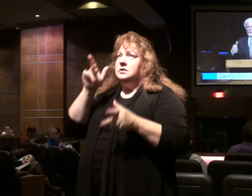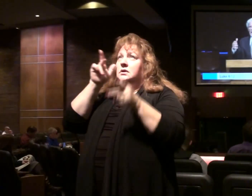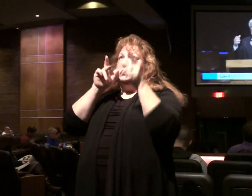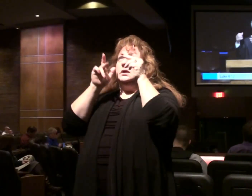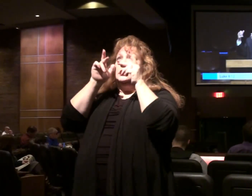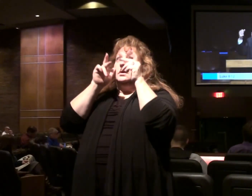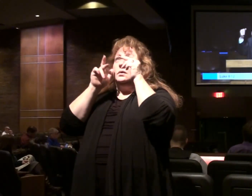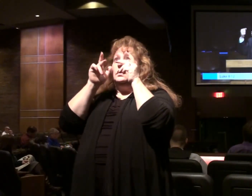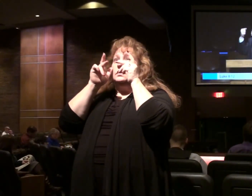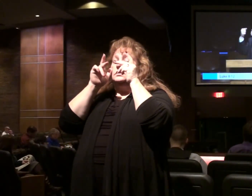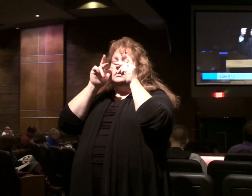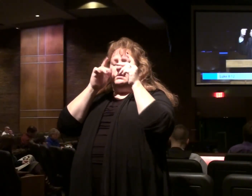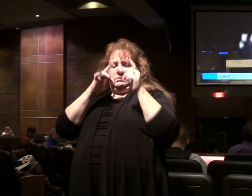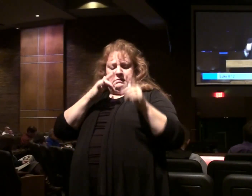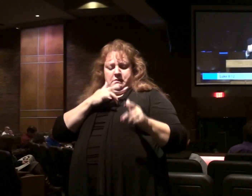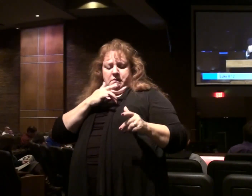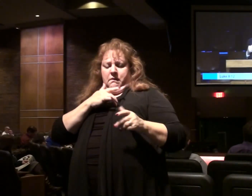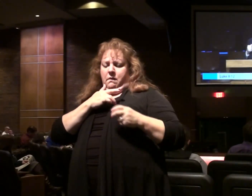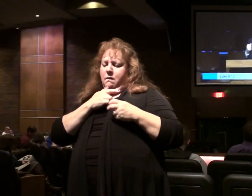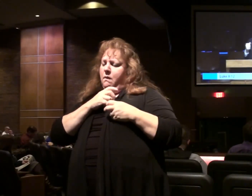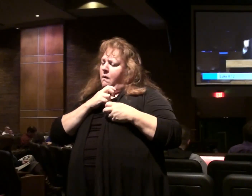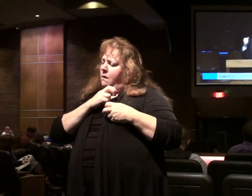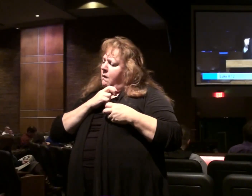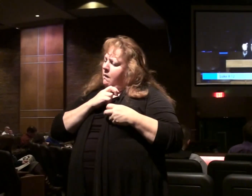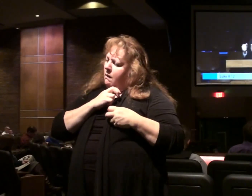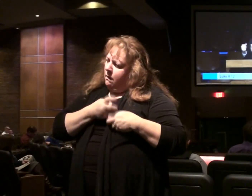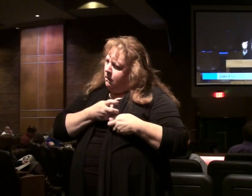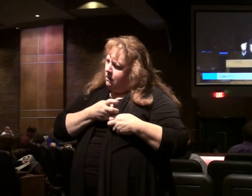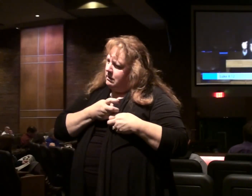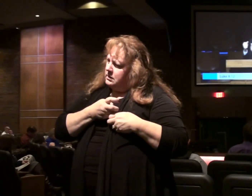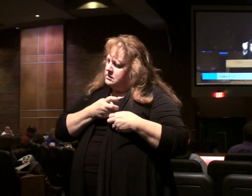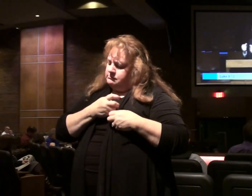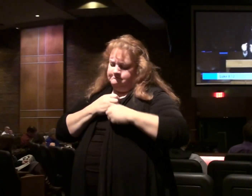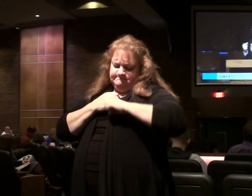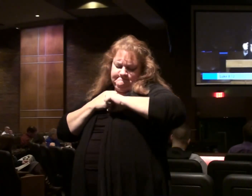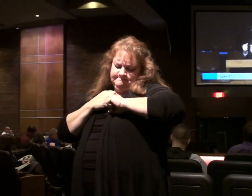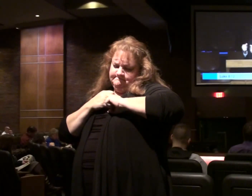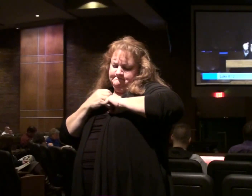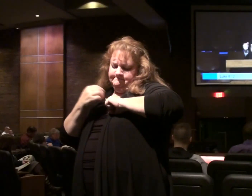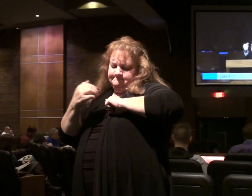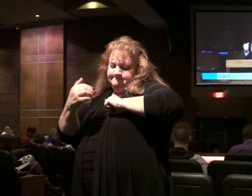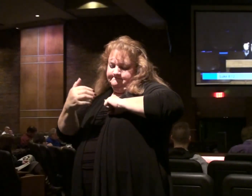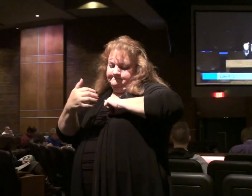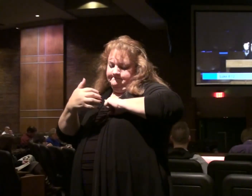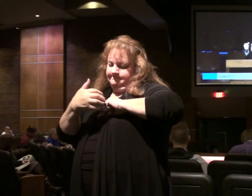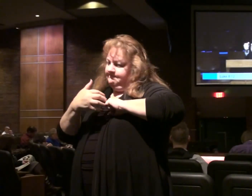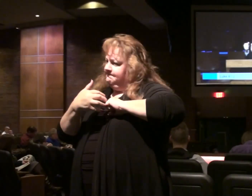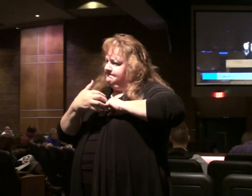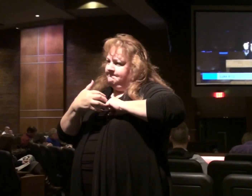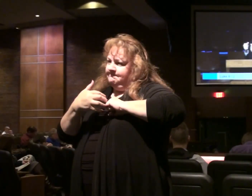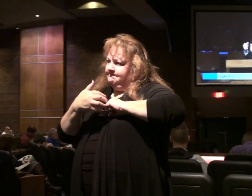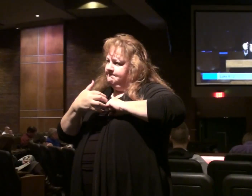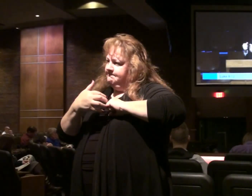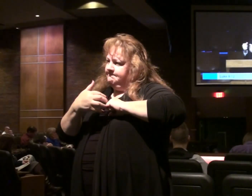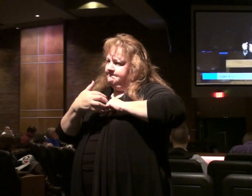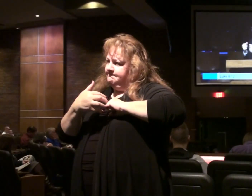the word of God, but their heart is hard. They've steeled themselves.